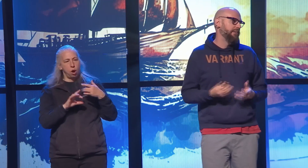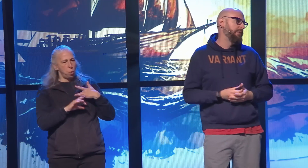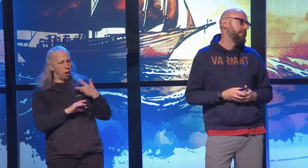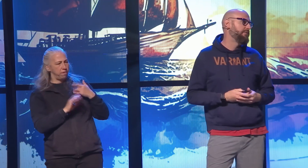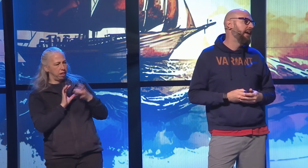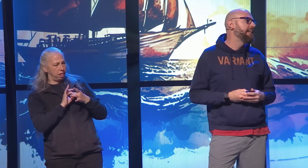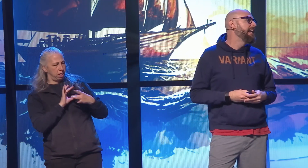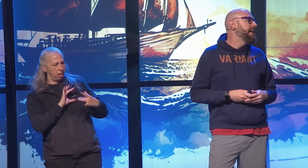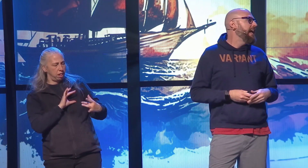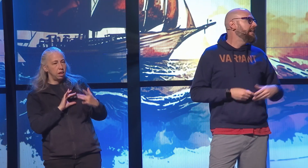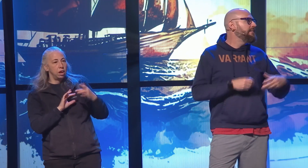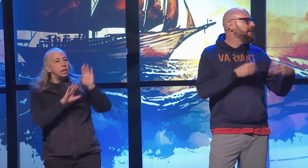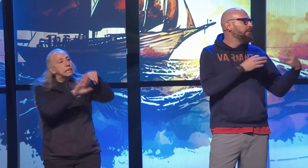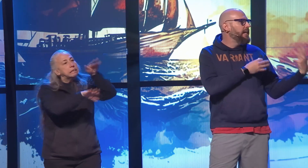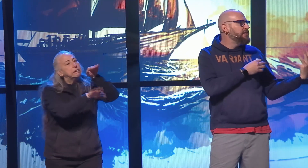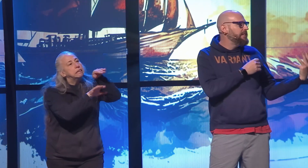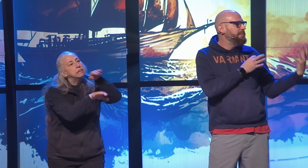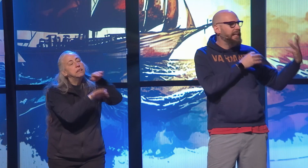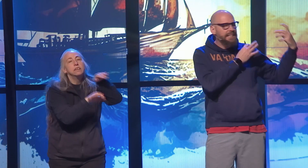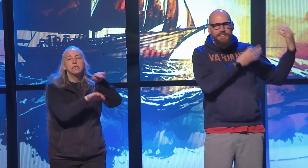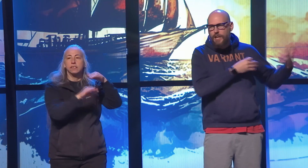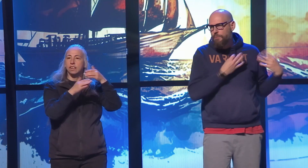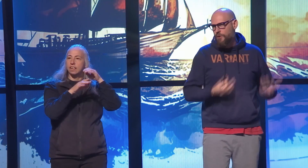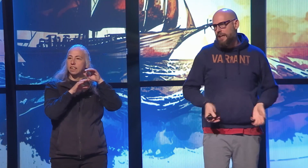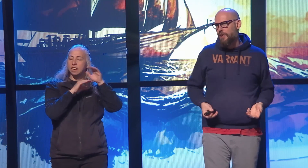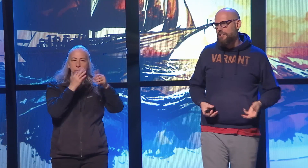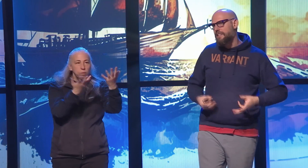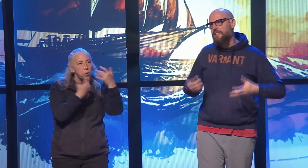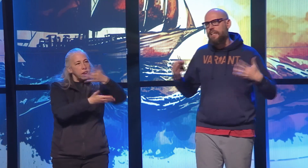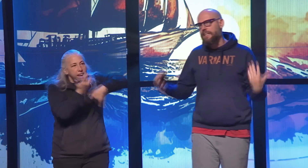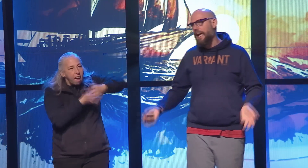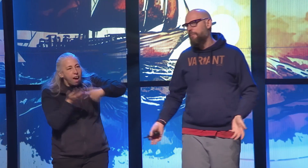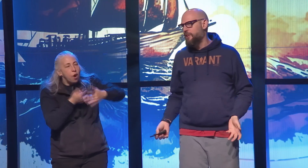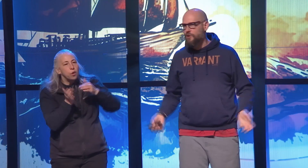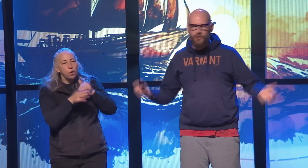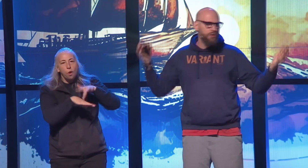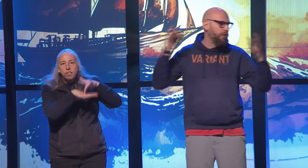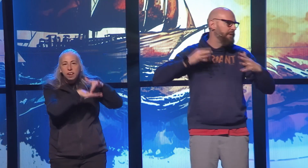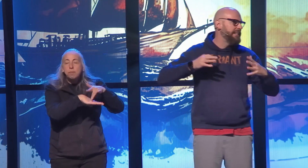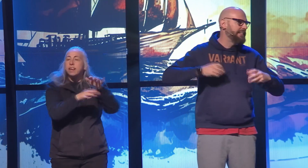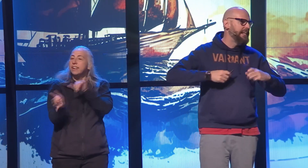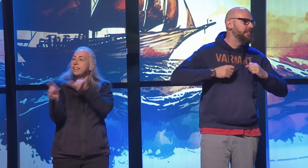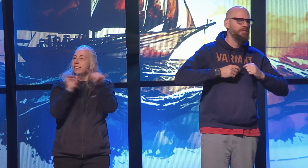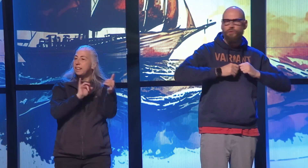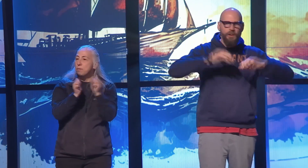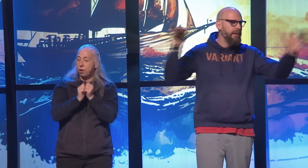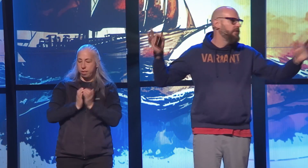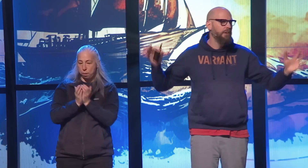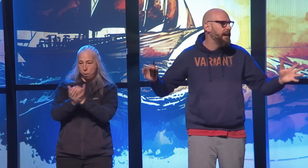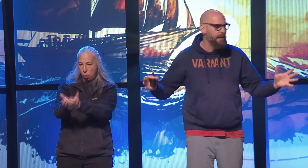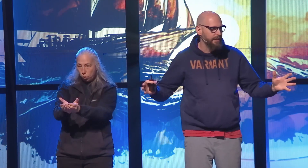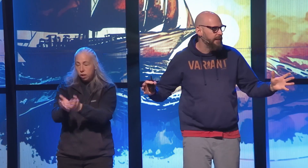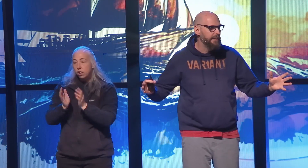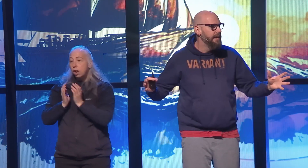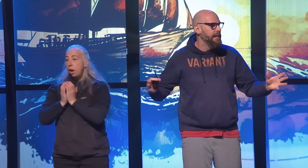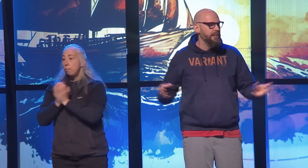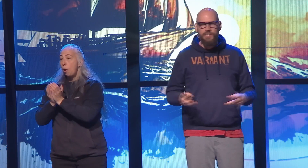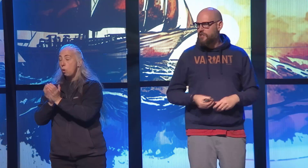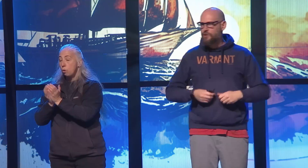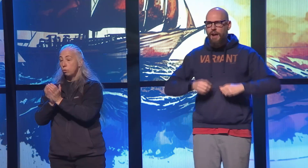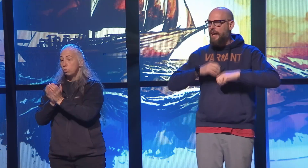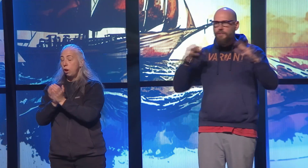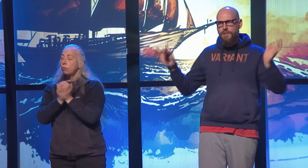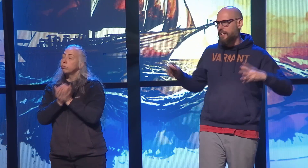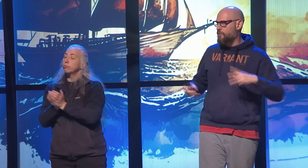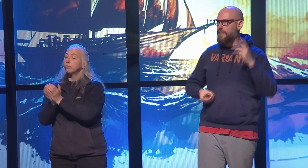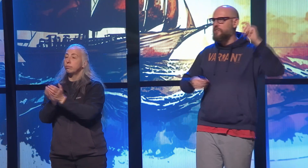time together with you, right? And in relationship to the sailboat analogy, this is like a captain who the storm hits and they just run around trying everything. They're